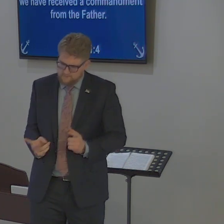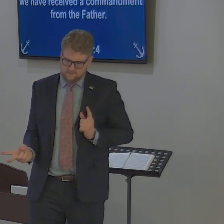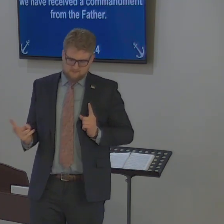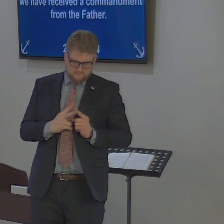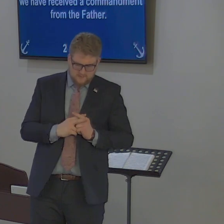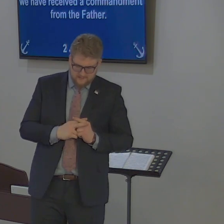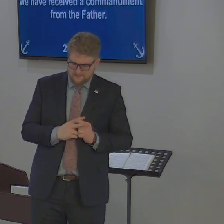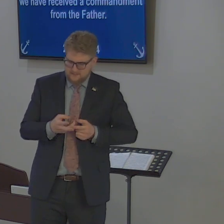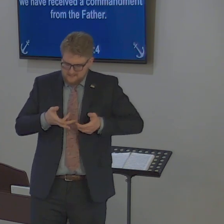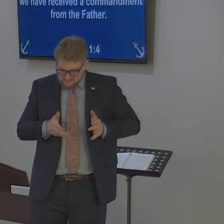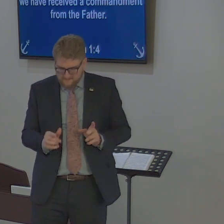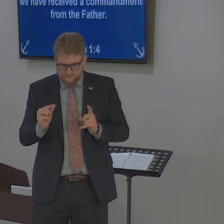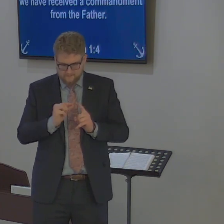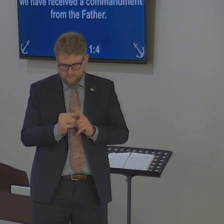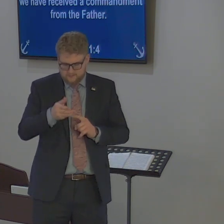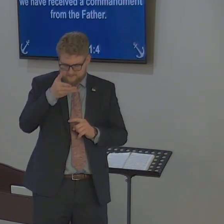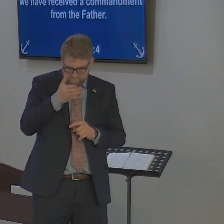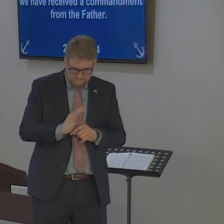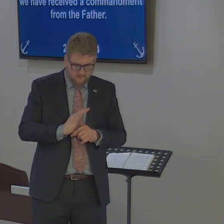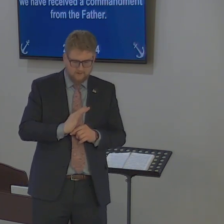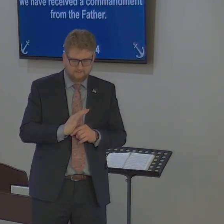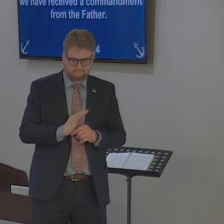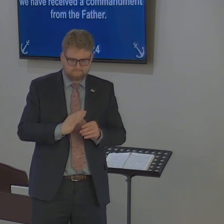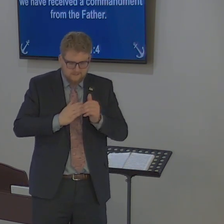Word of God to be their guiding light.